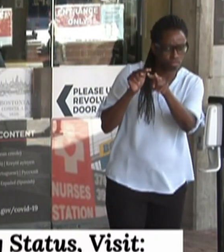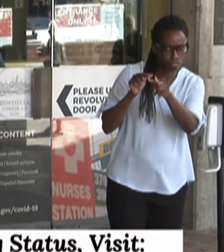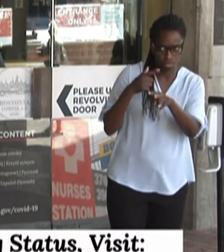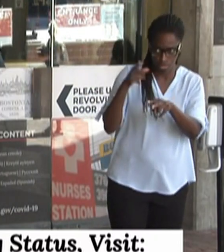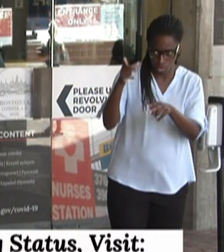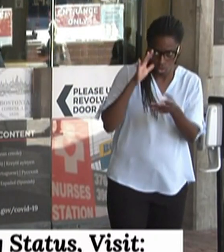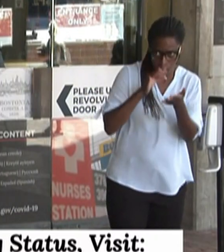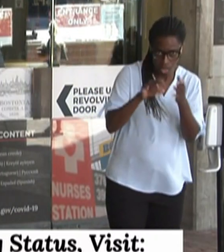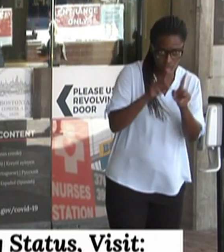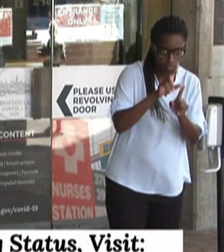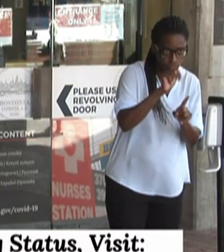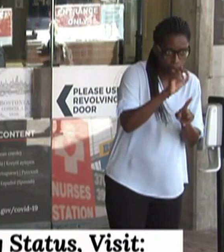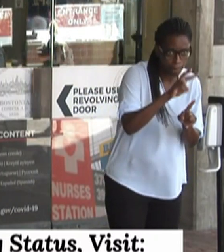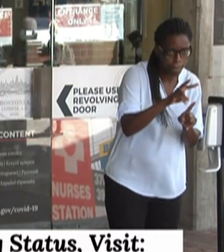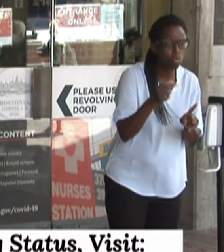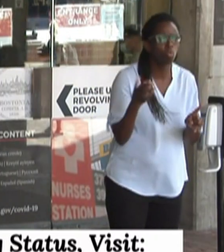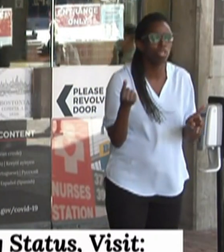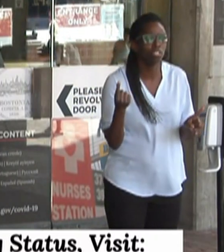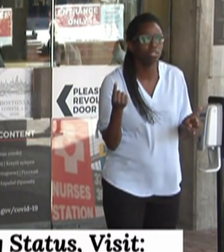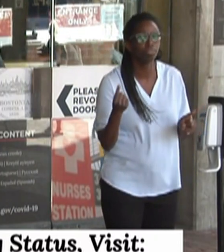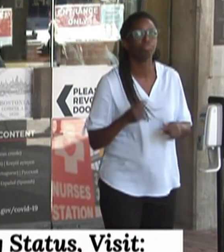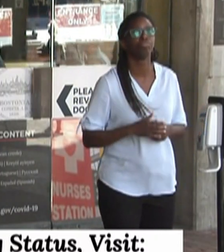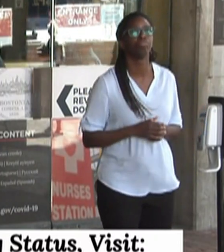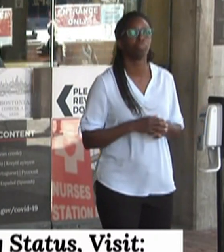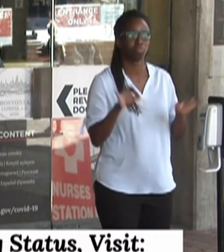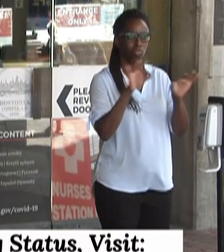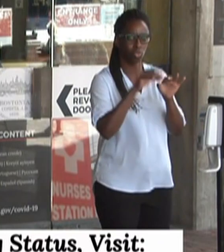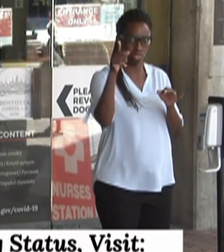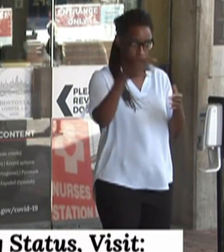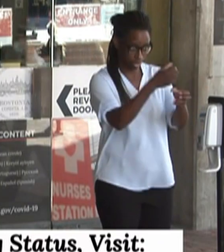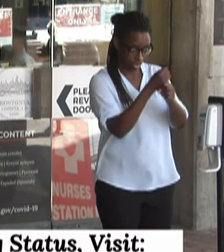you're looking for information on elections, we're asking you to go to